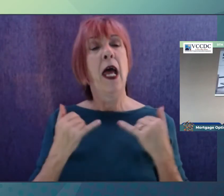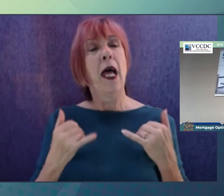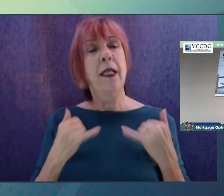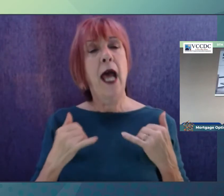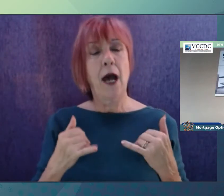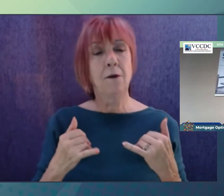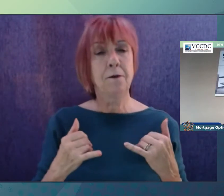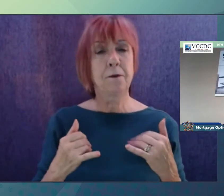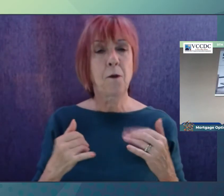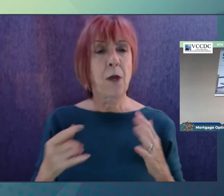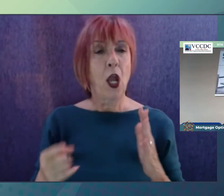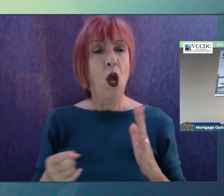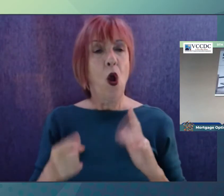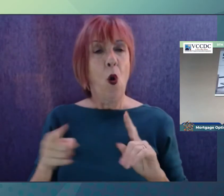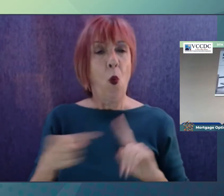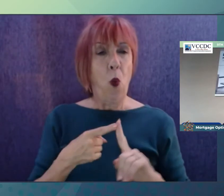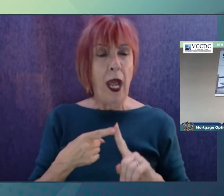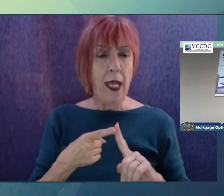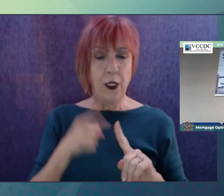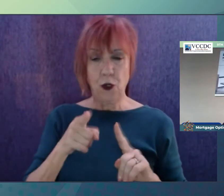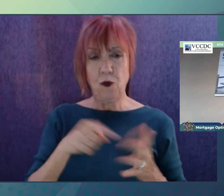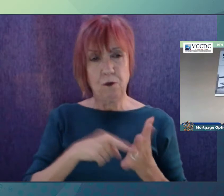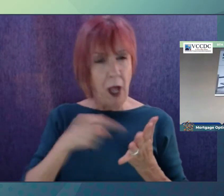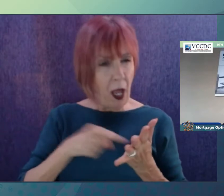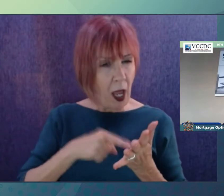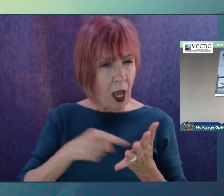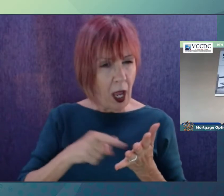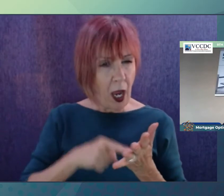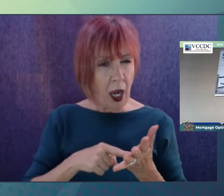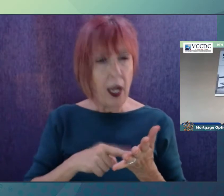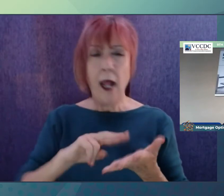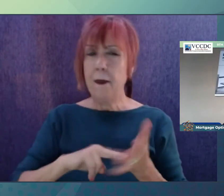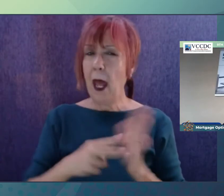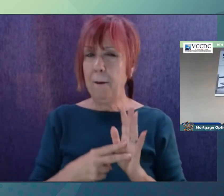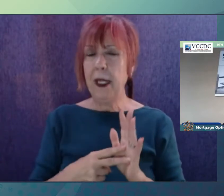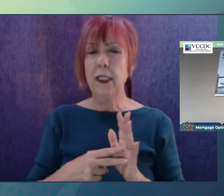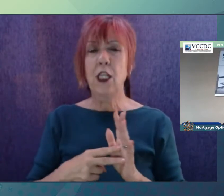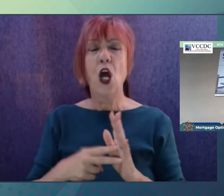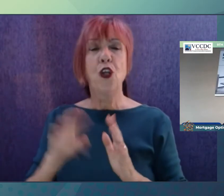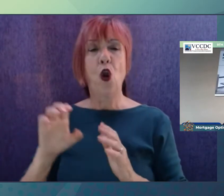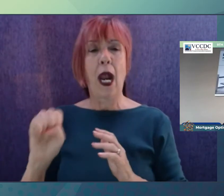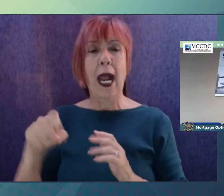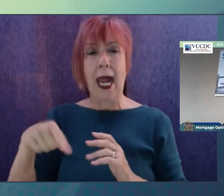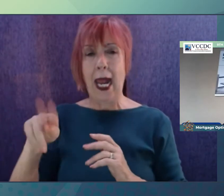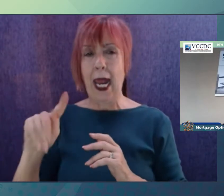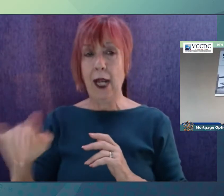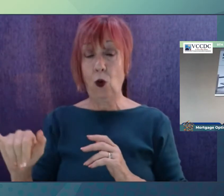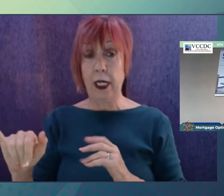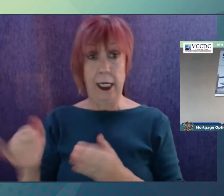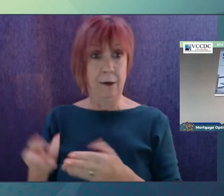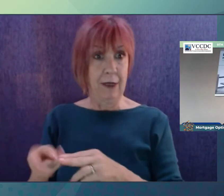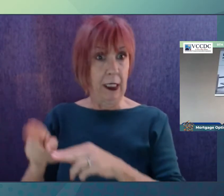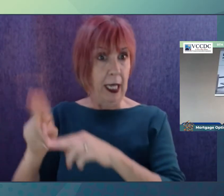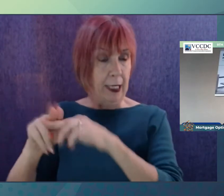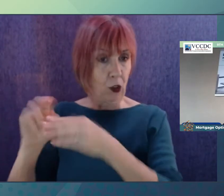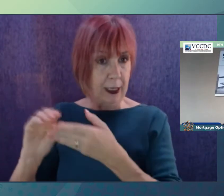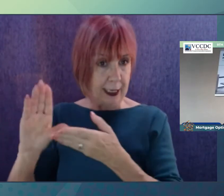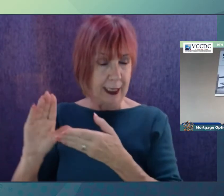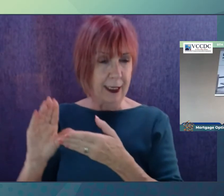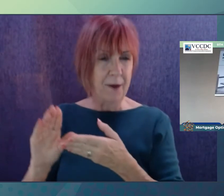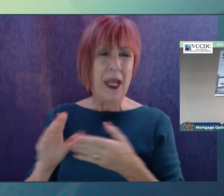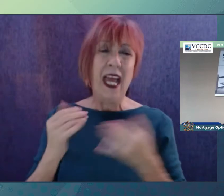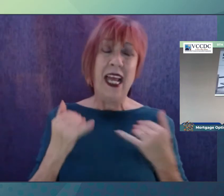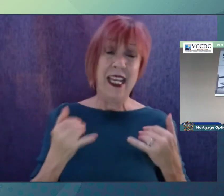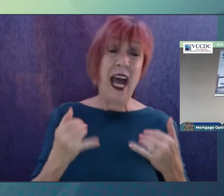is the opportunity to build equity over time. When times suddenly gets rough, as they have during COVID-19 pandemic,